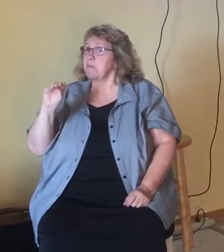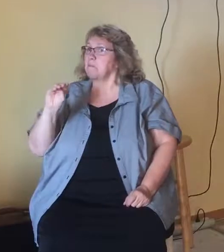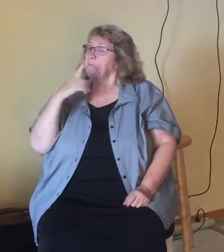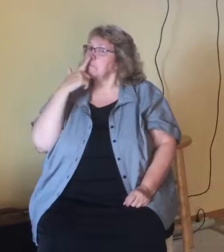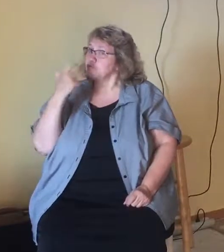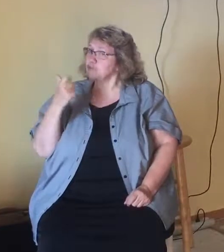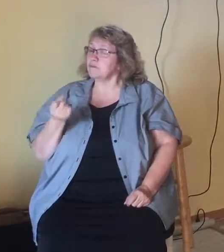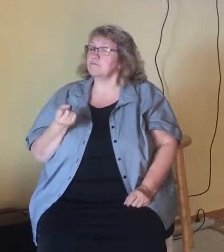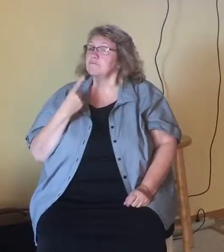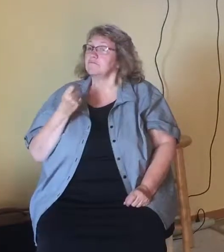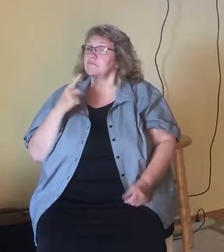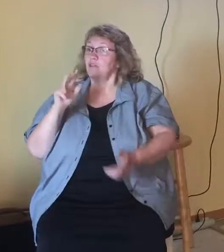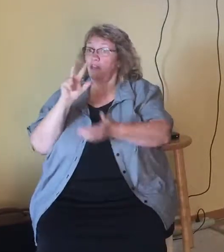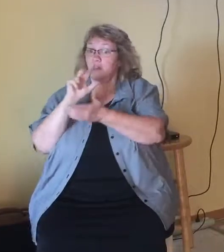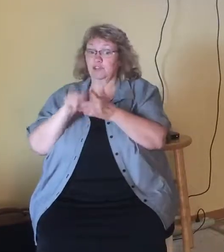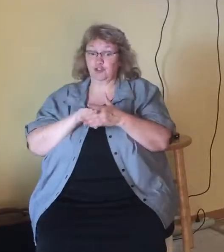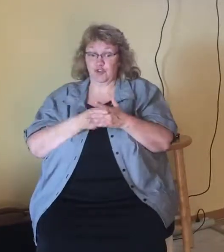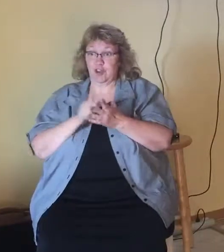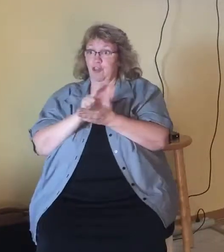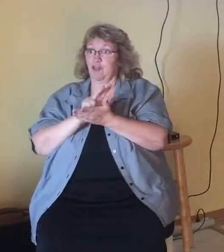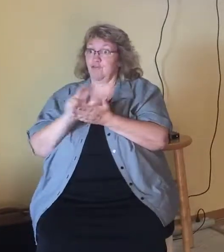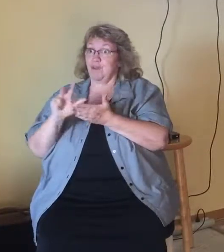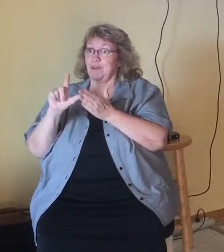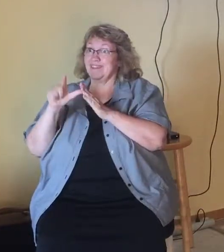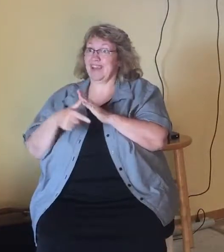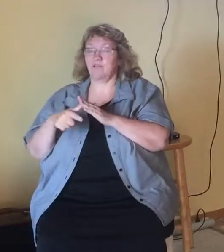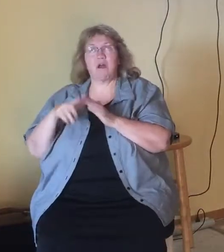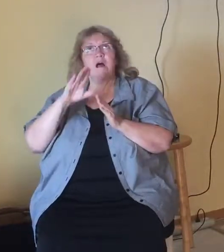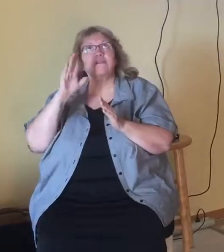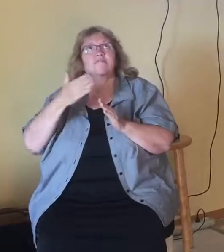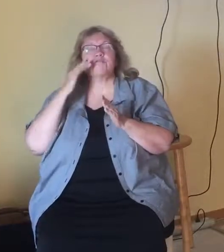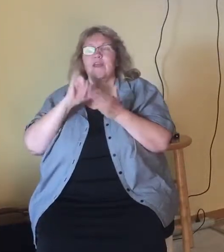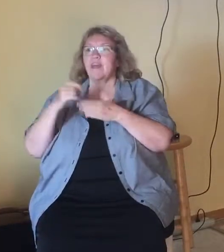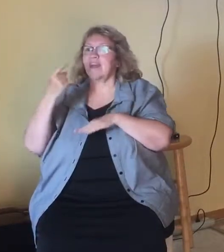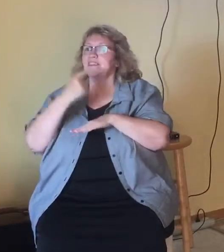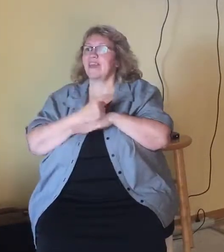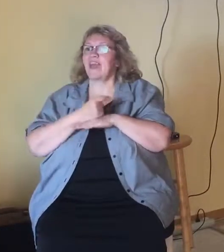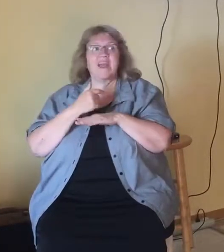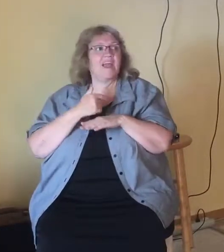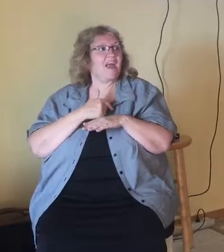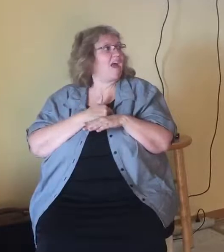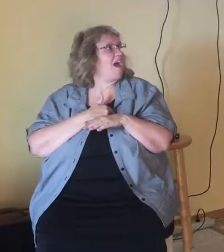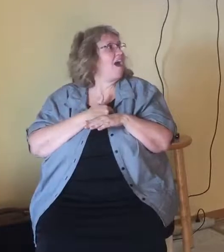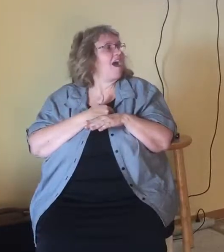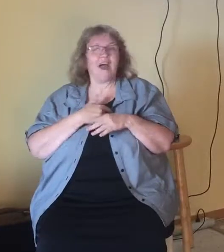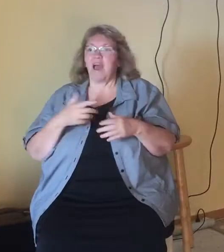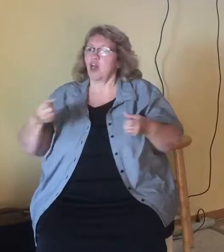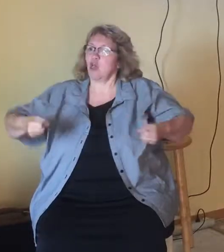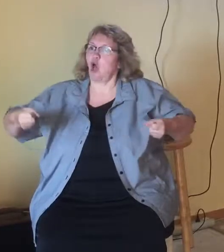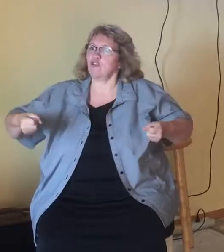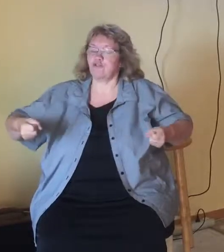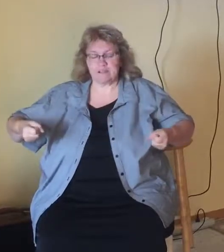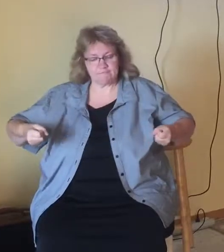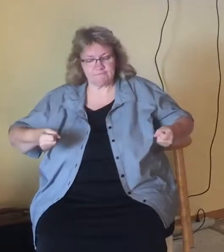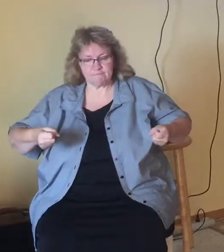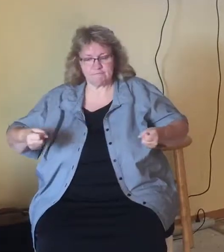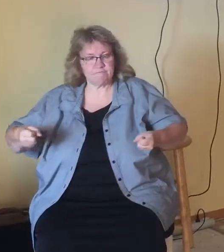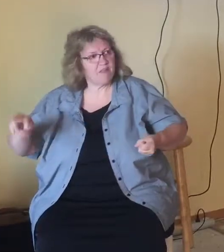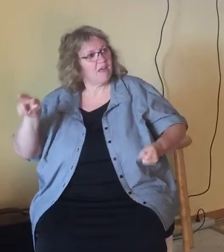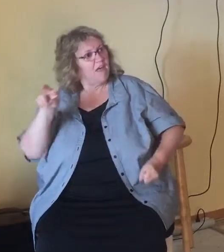Slim, and 3 weeks after I started it, I'll never forget the day. I turned the corner, I was holding a big basket of laundry, and I